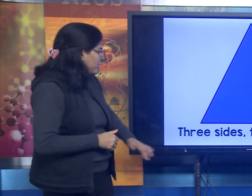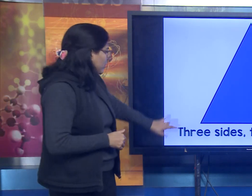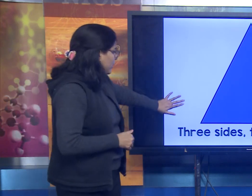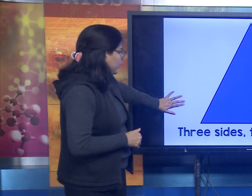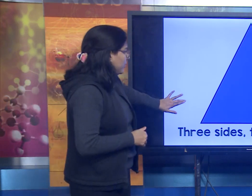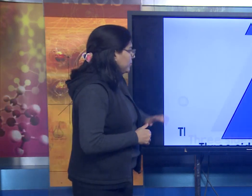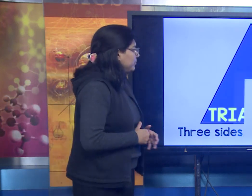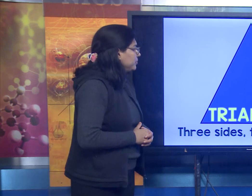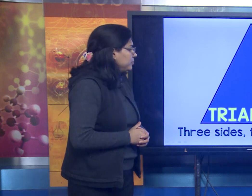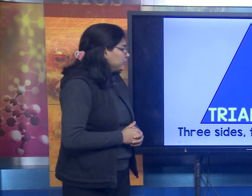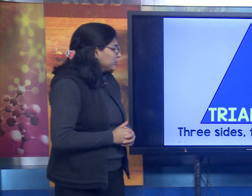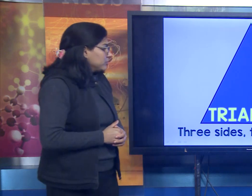angles. Let us move further.